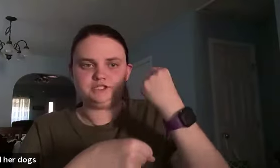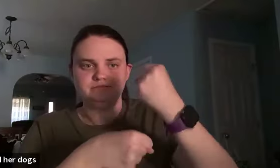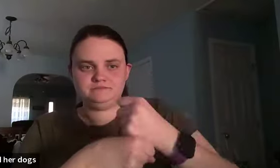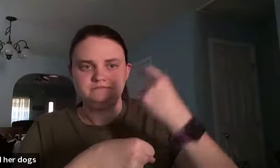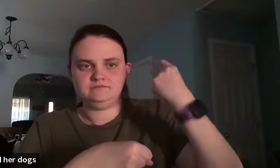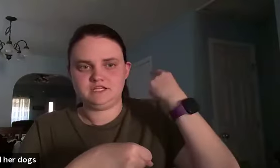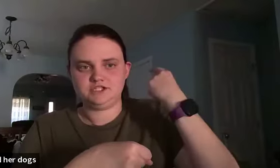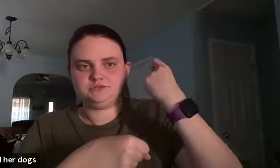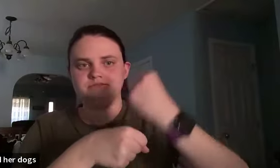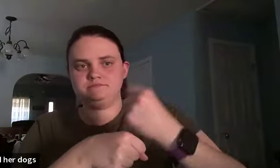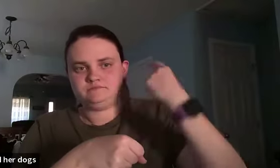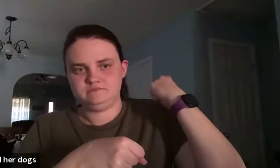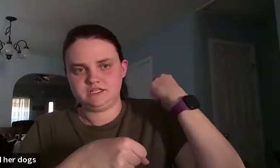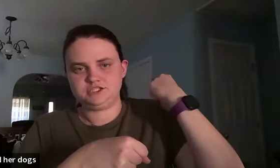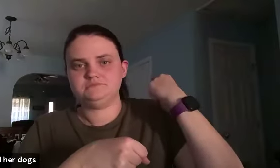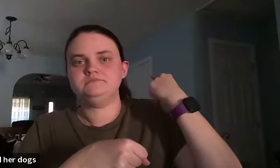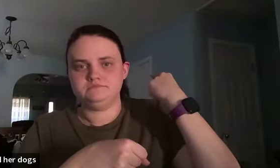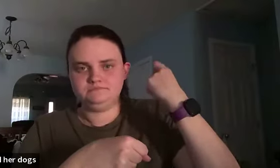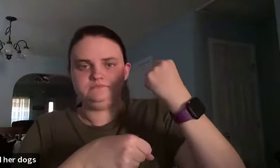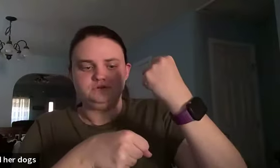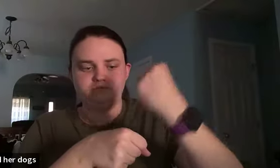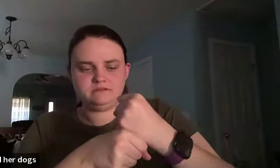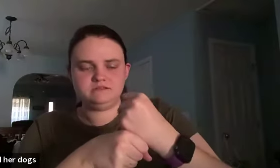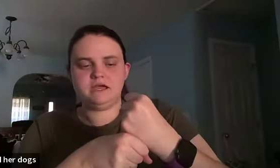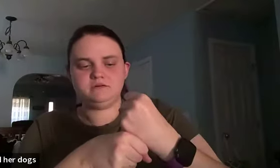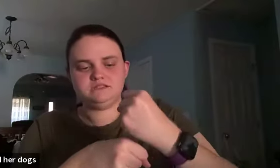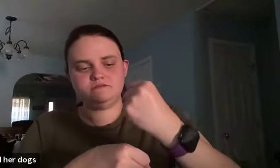year, last year, last year. So bounce the